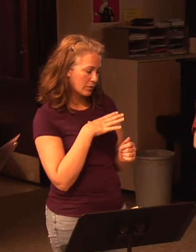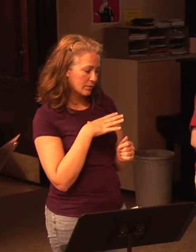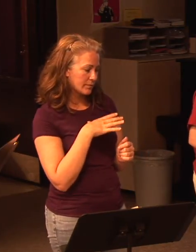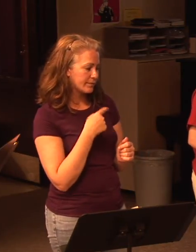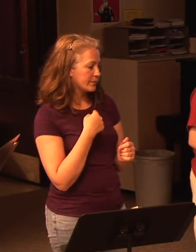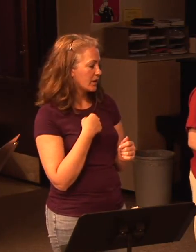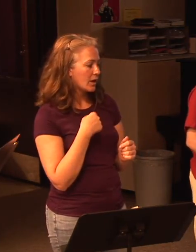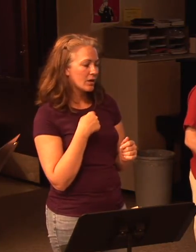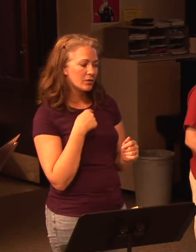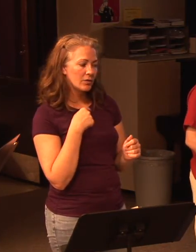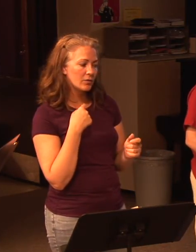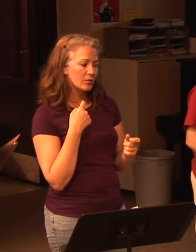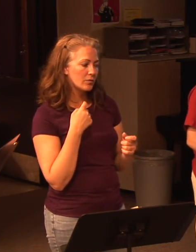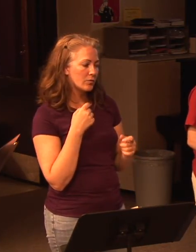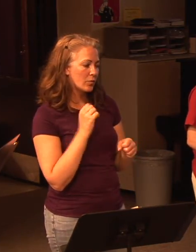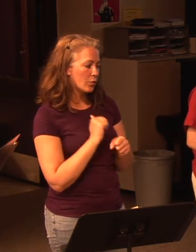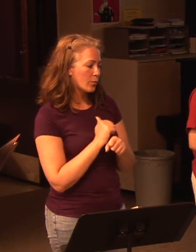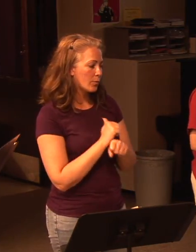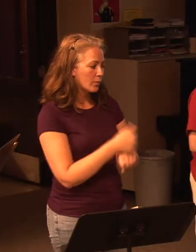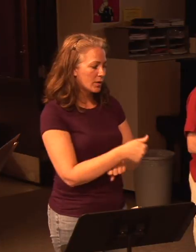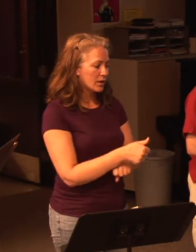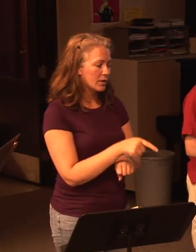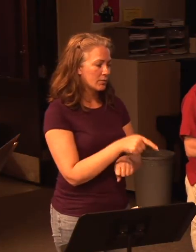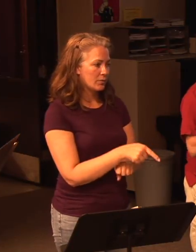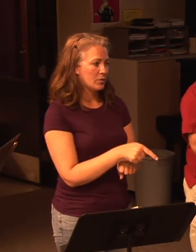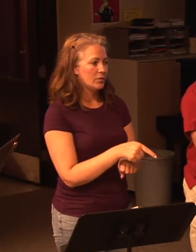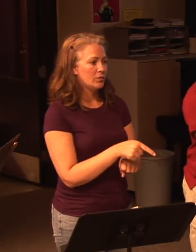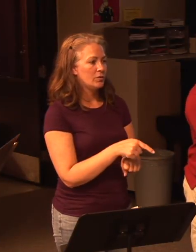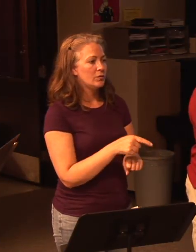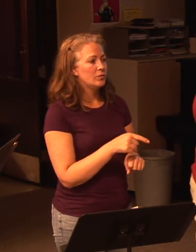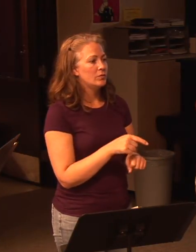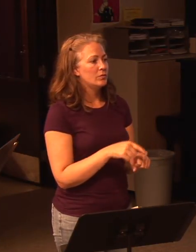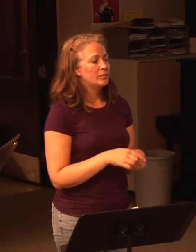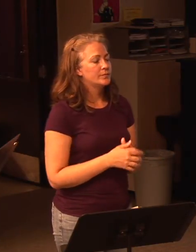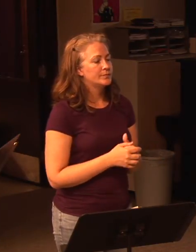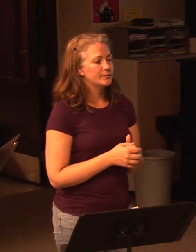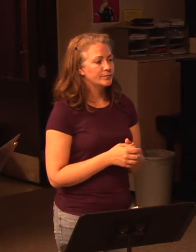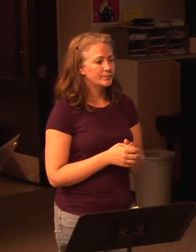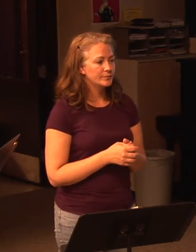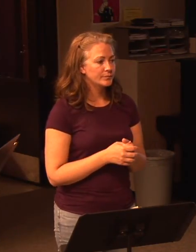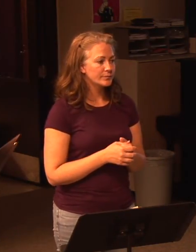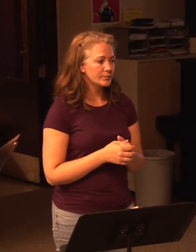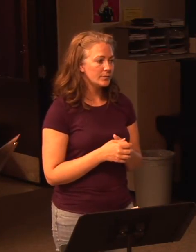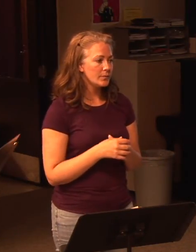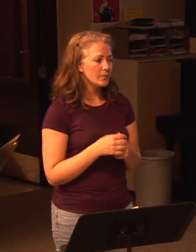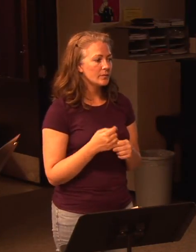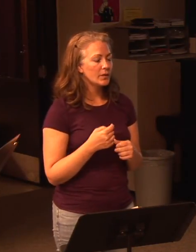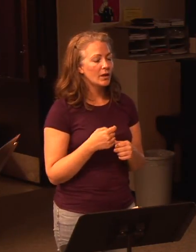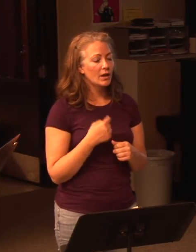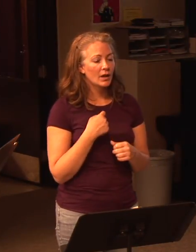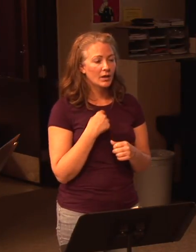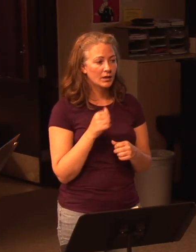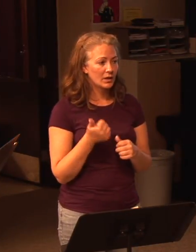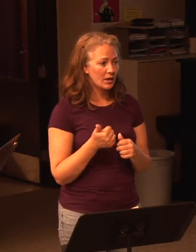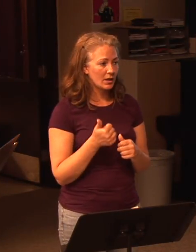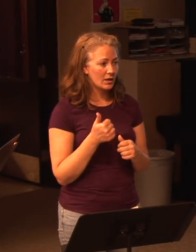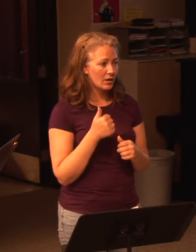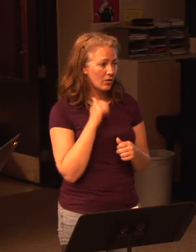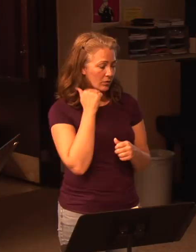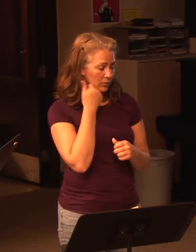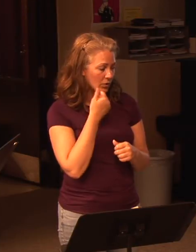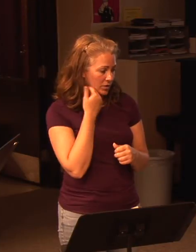really find it interesting, the scene at the end where Mary Magdalene is there, and Jesus says, you want to follow? She says, no, I'm free. I go where I want. And he says,